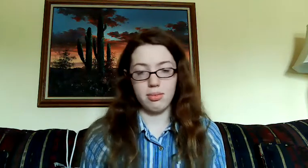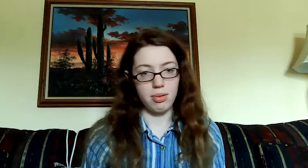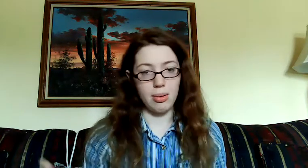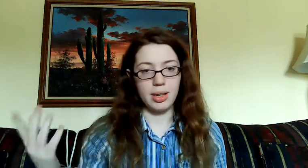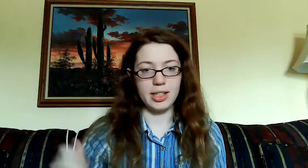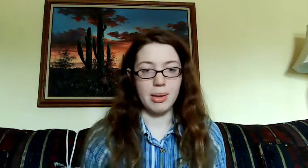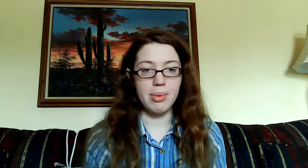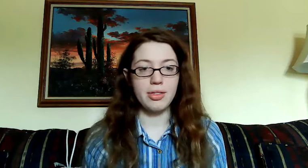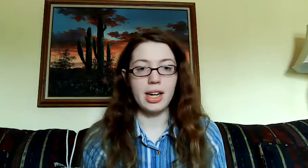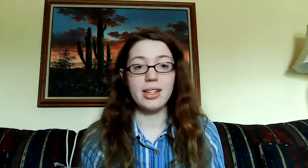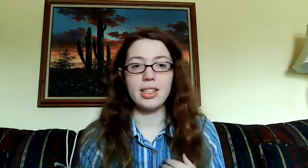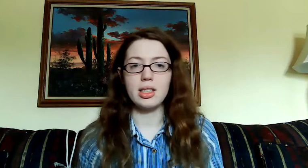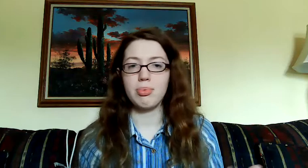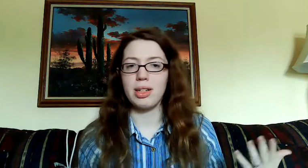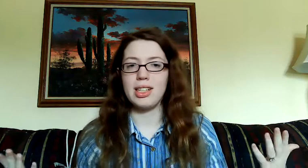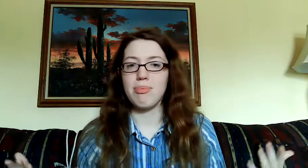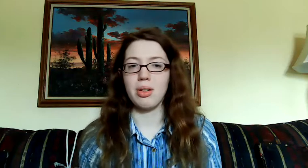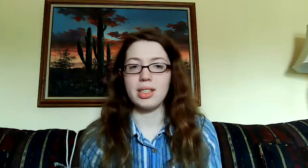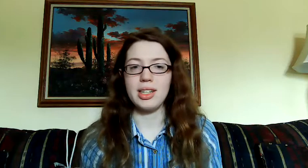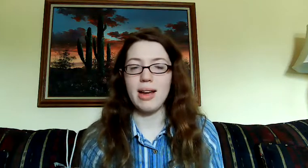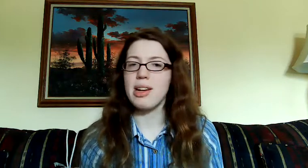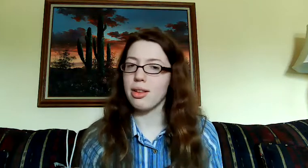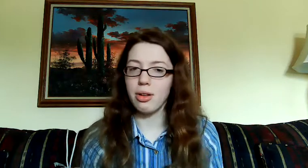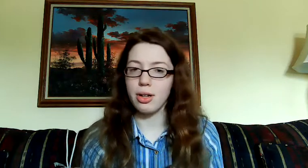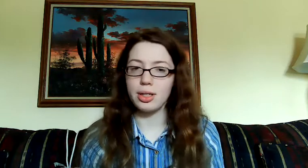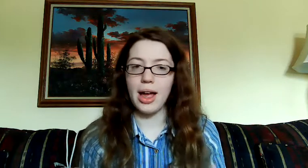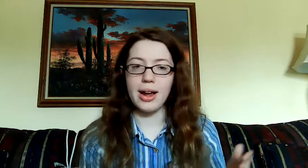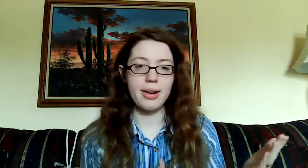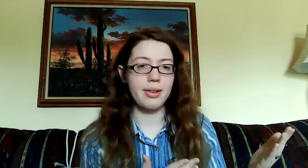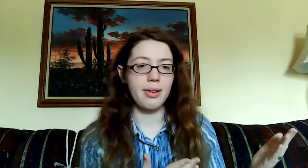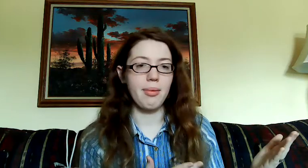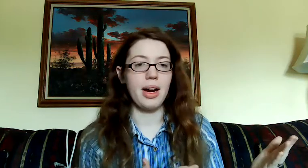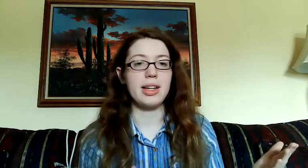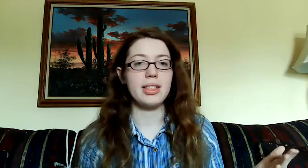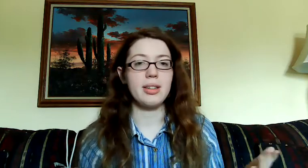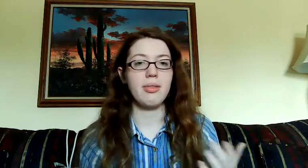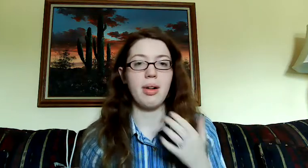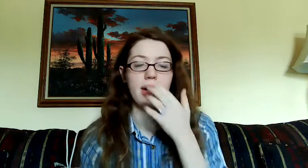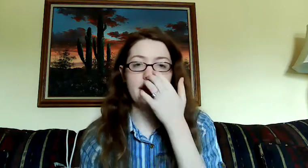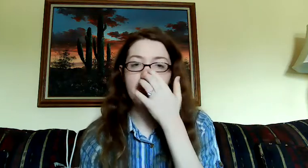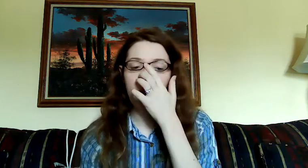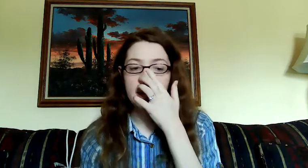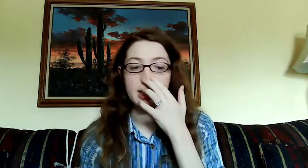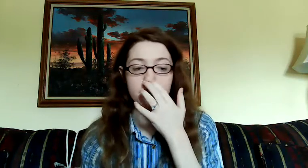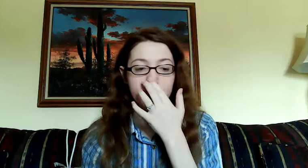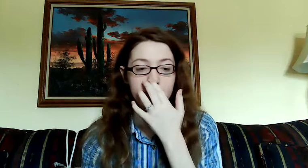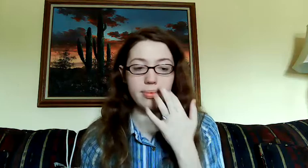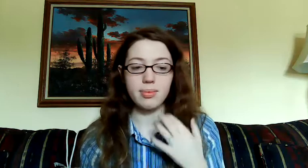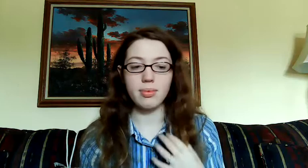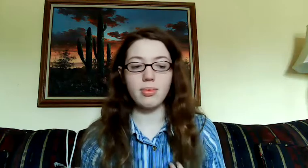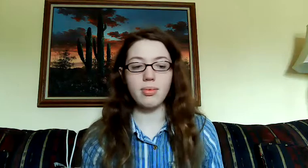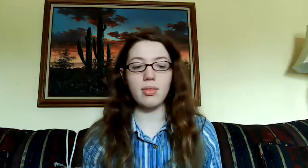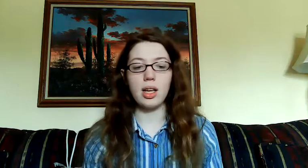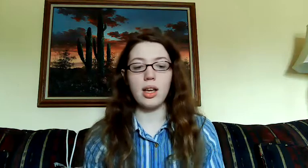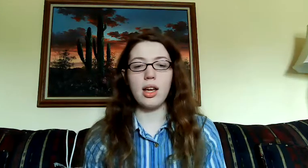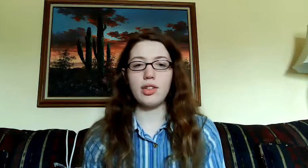Probably some of you did, because it's pretty simple, isn't it? I mean, it looked like what it was. Would you believe you